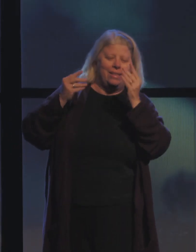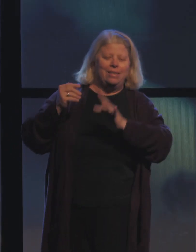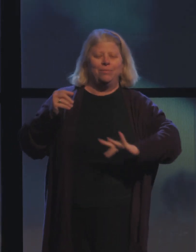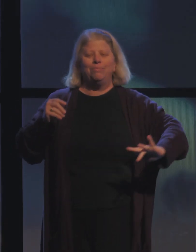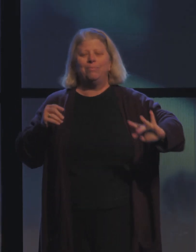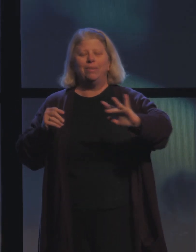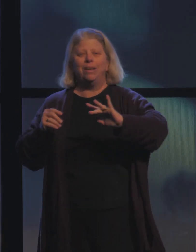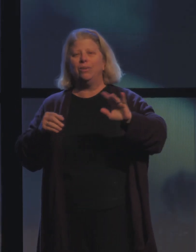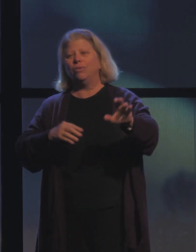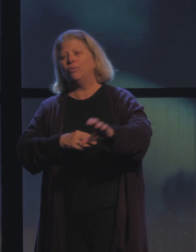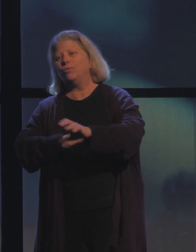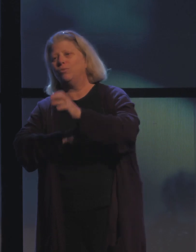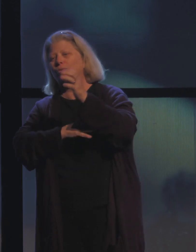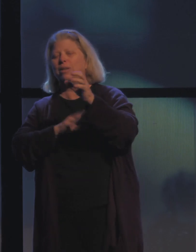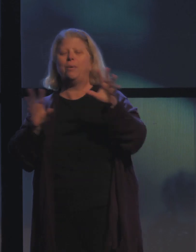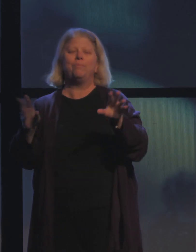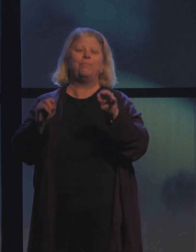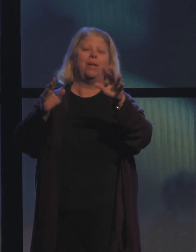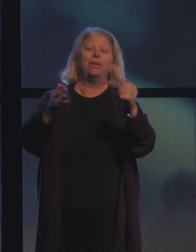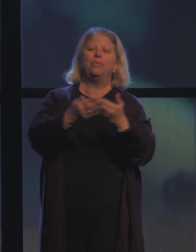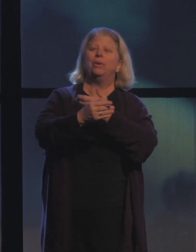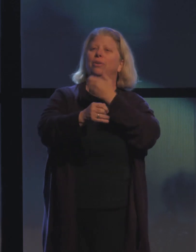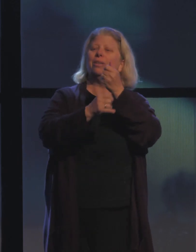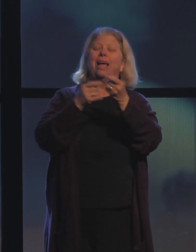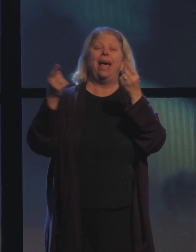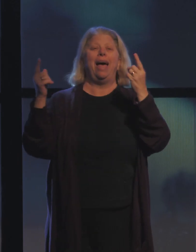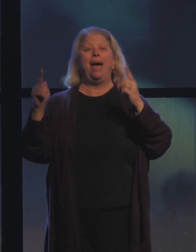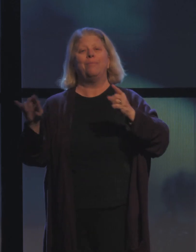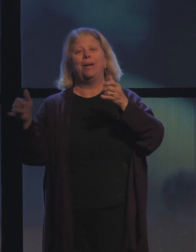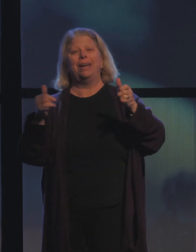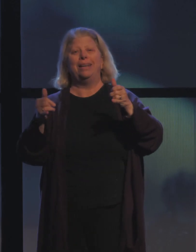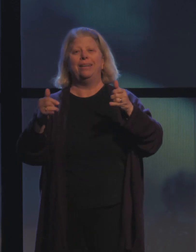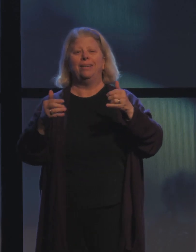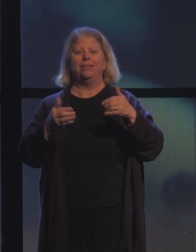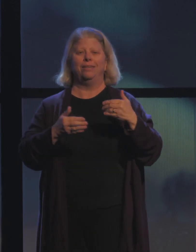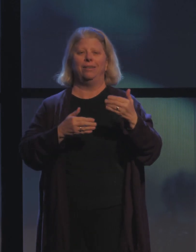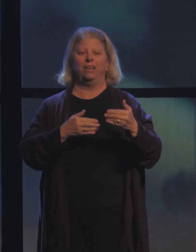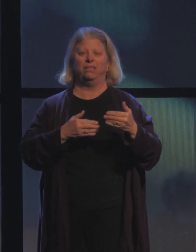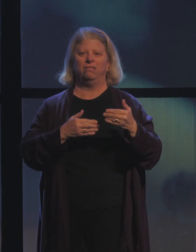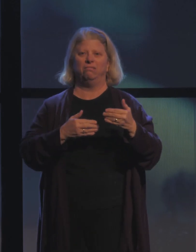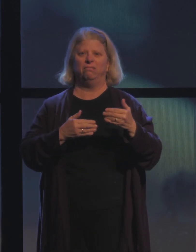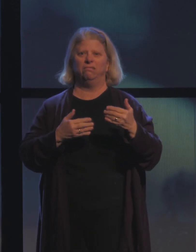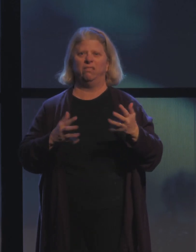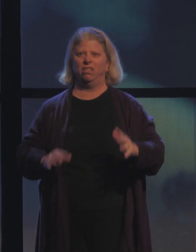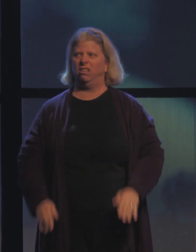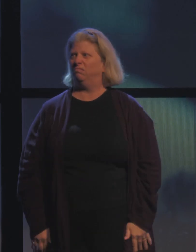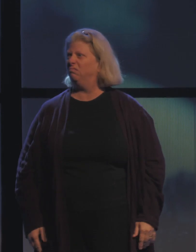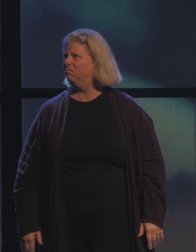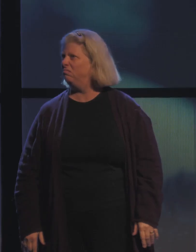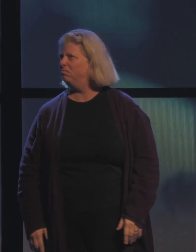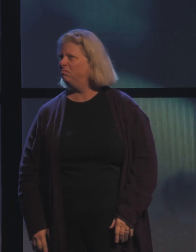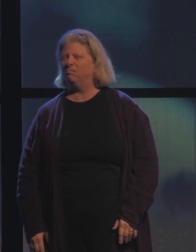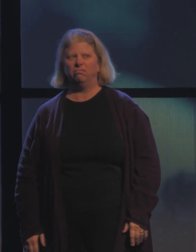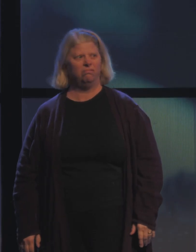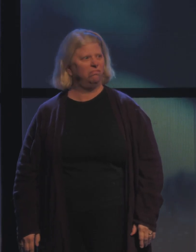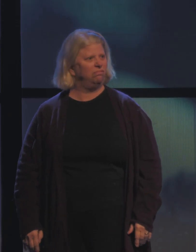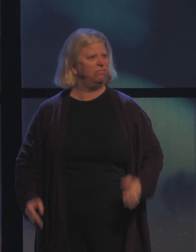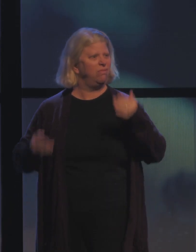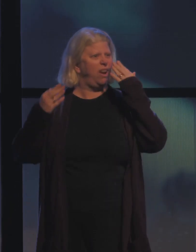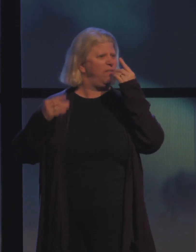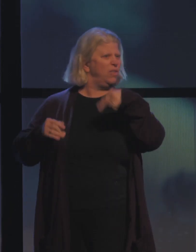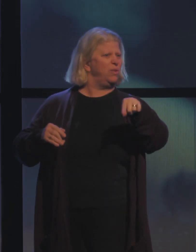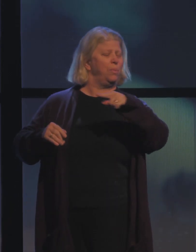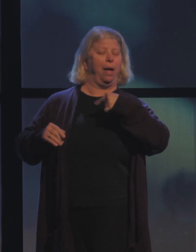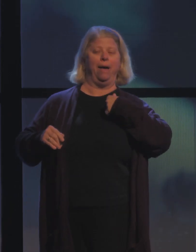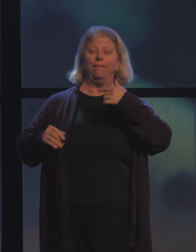of Christmas magic, and then New Year's comes, and then that's kind of it, right? I don't know for you,